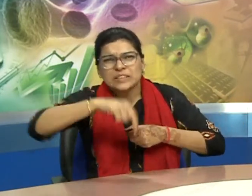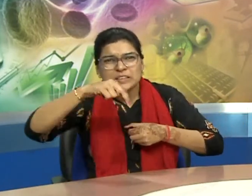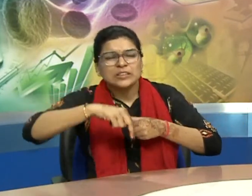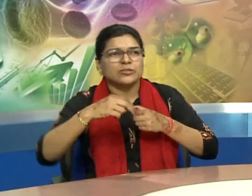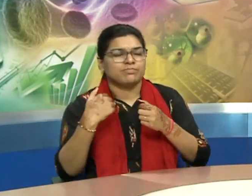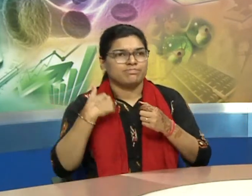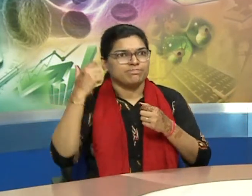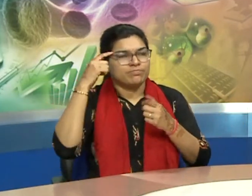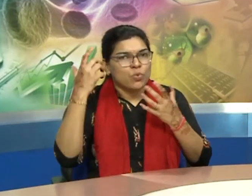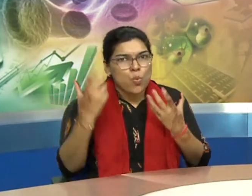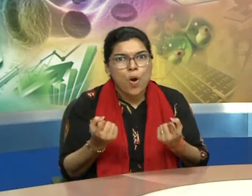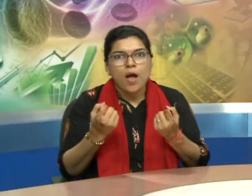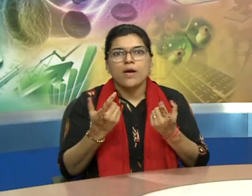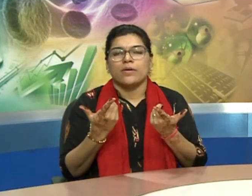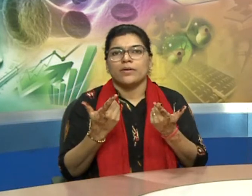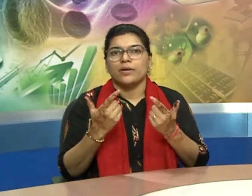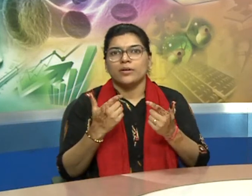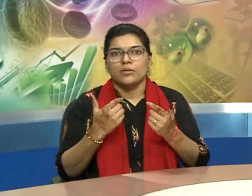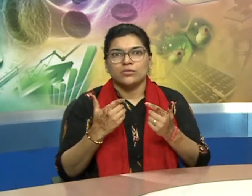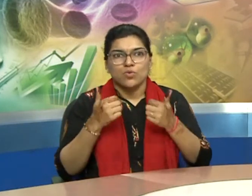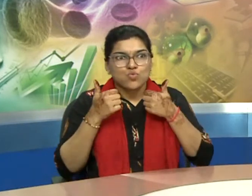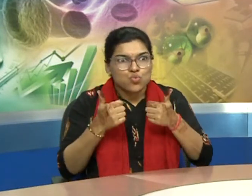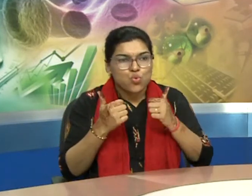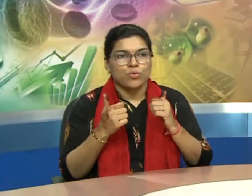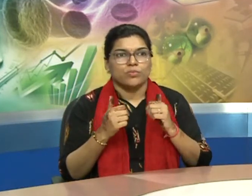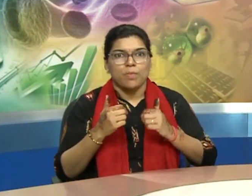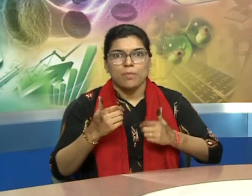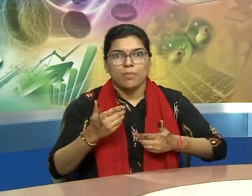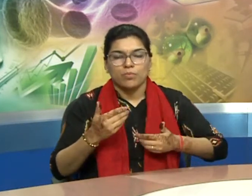committees. They also need support of library